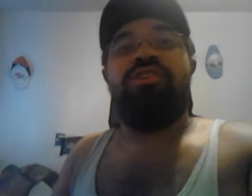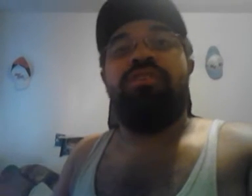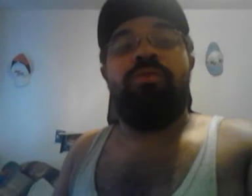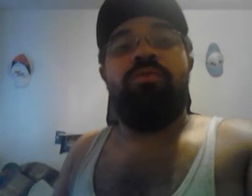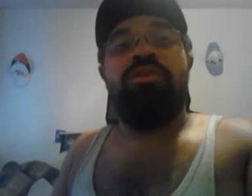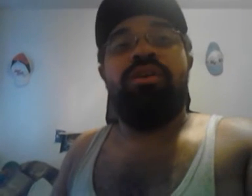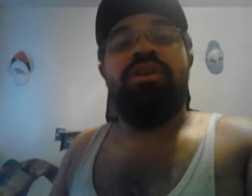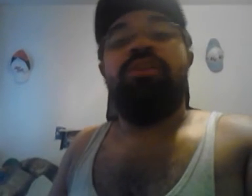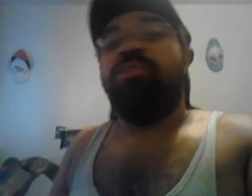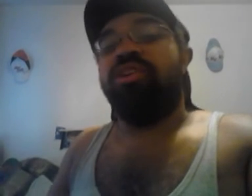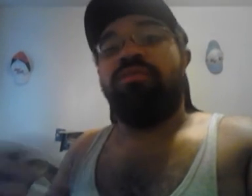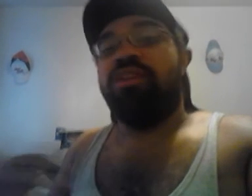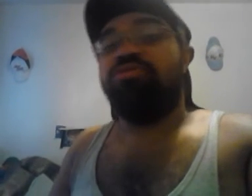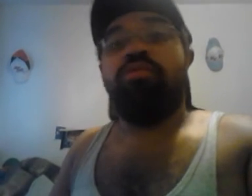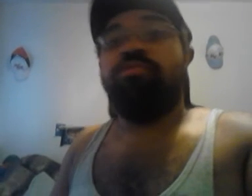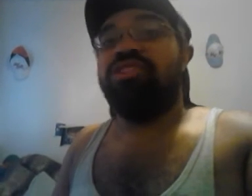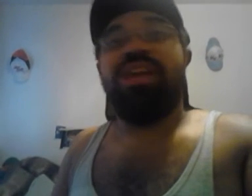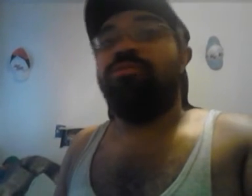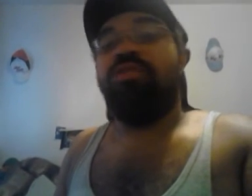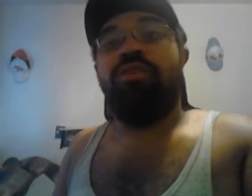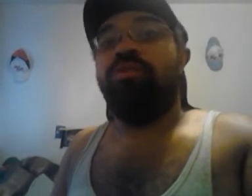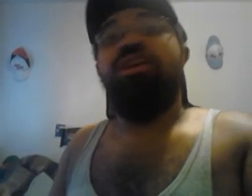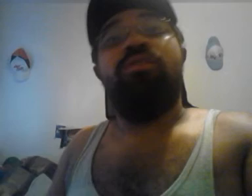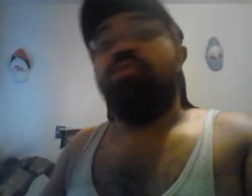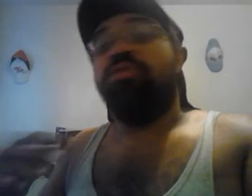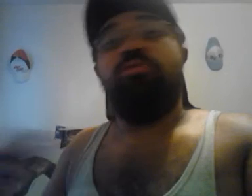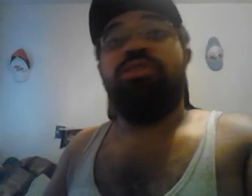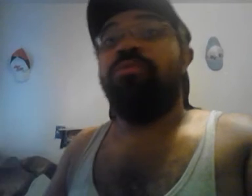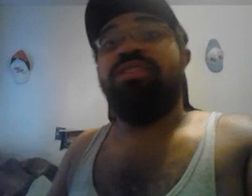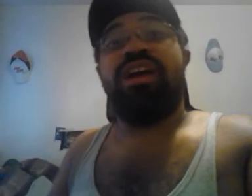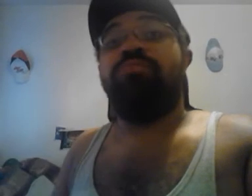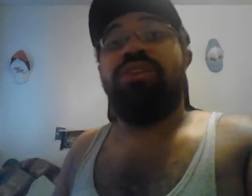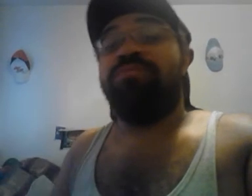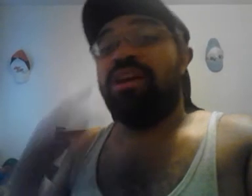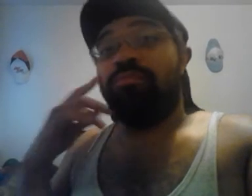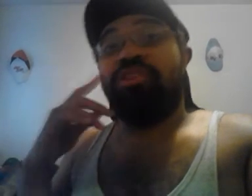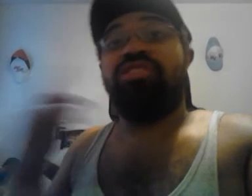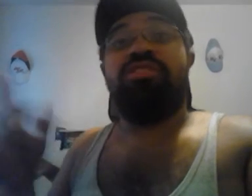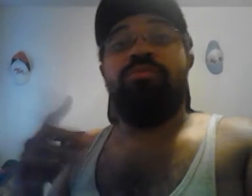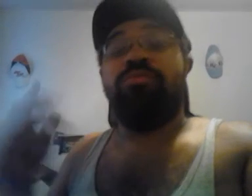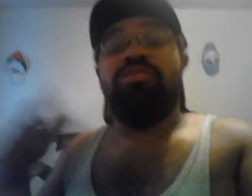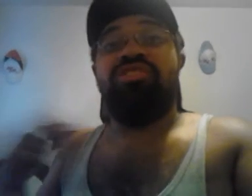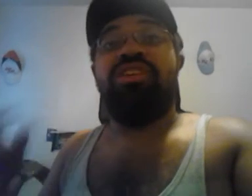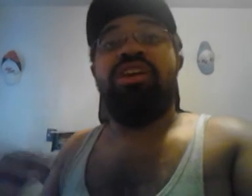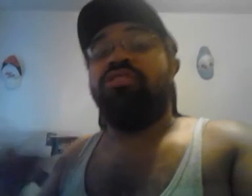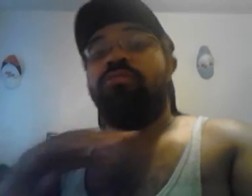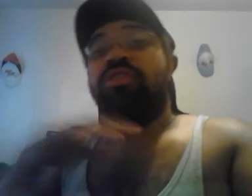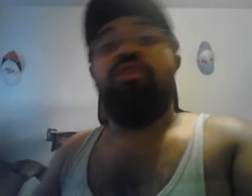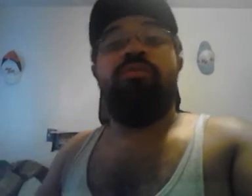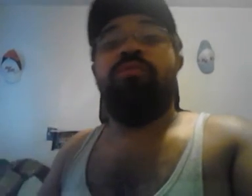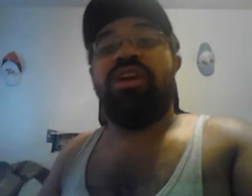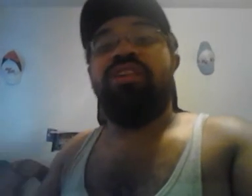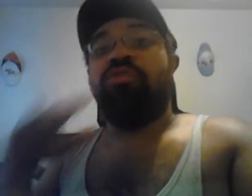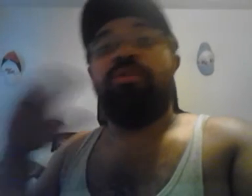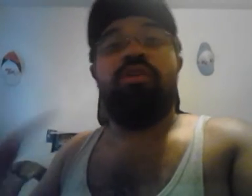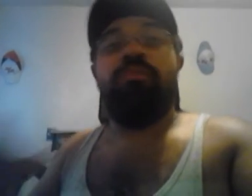hole. Because if there's no bridge to the gap on a hole, we're gonna be knocking down bridges. It's gonna be bridges. It's gonna be over with. It's gonna be over with and